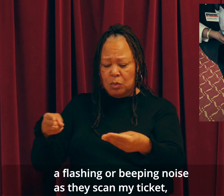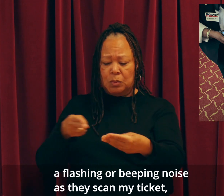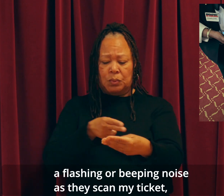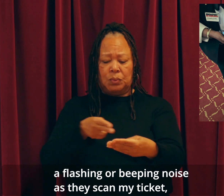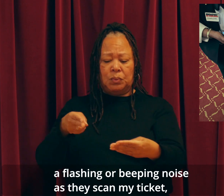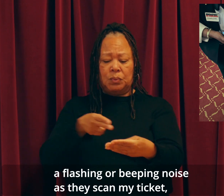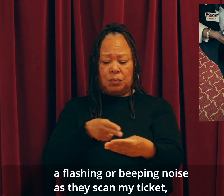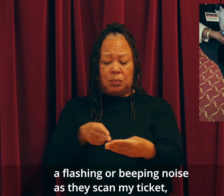ticket.